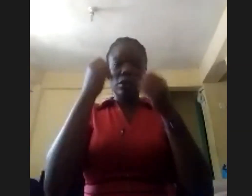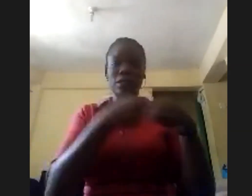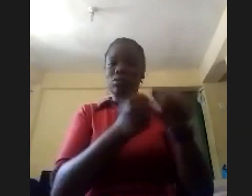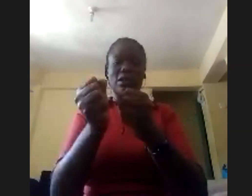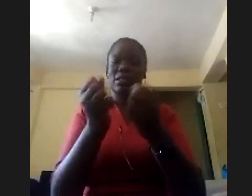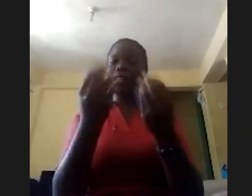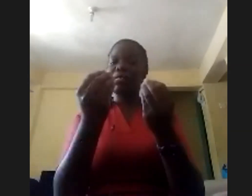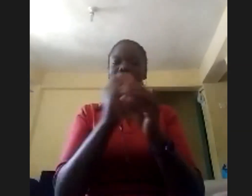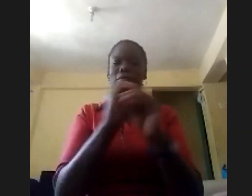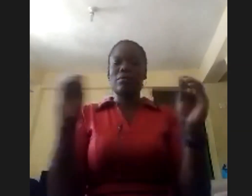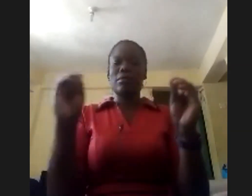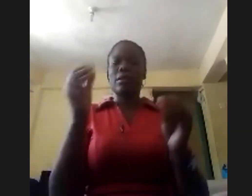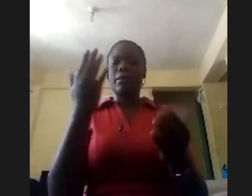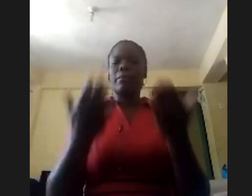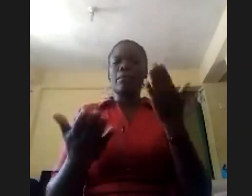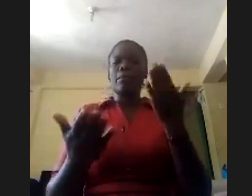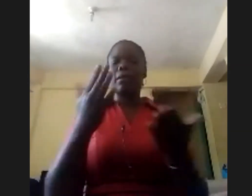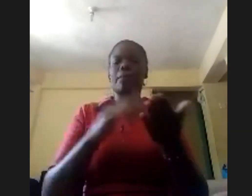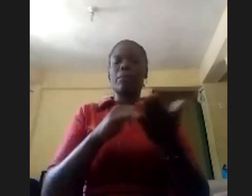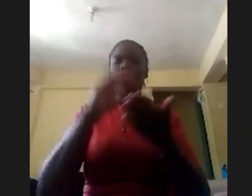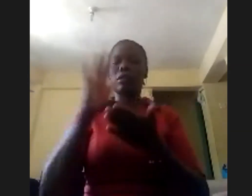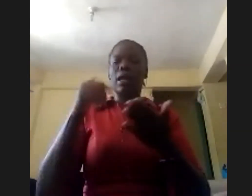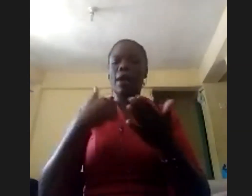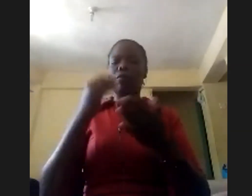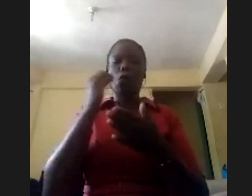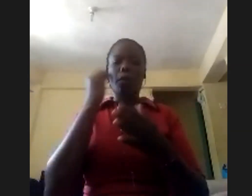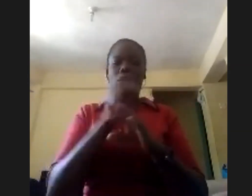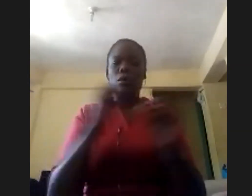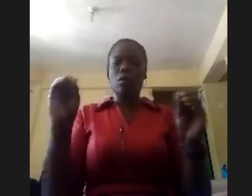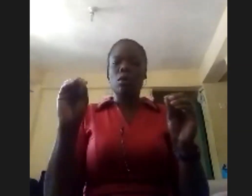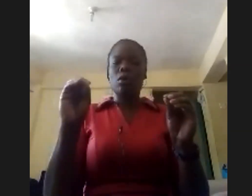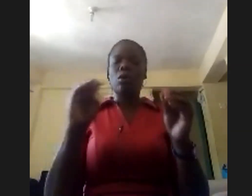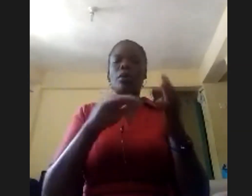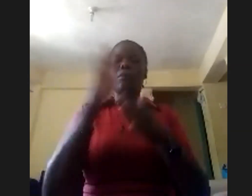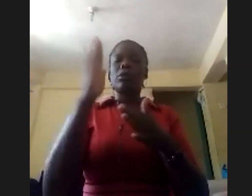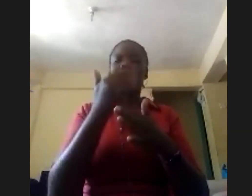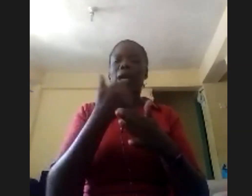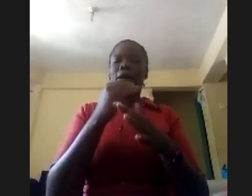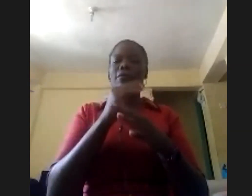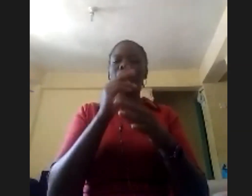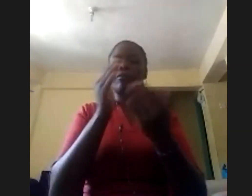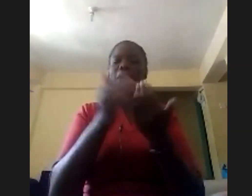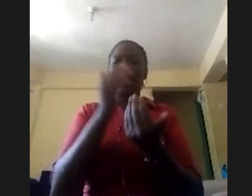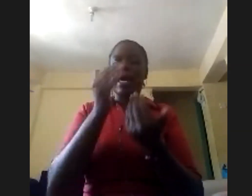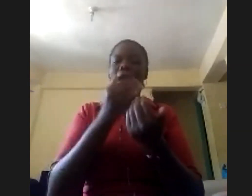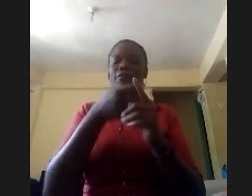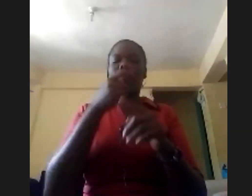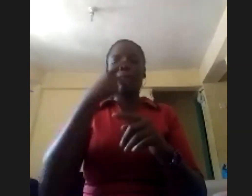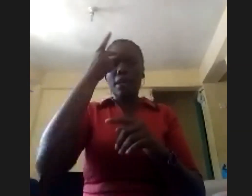don't have, most of them don't have a home. Most of them, they don't have care from maybe their parents